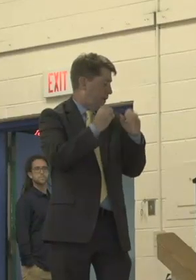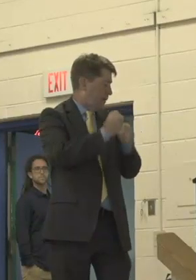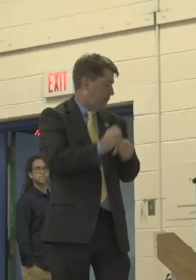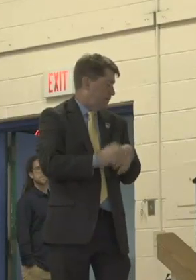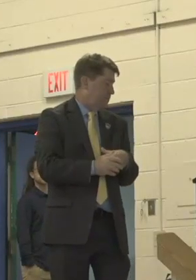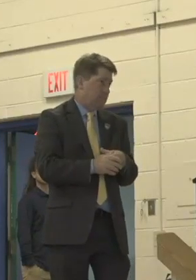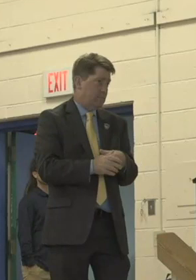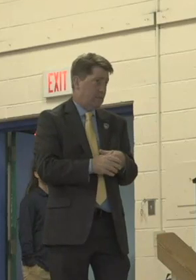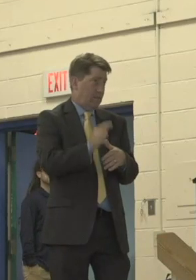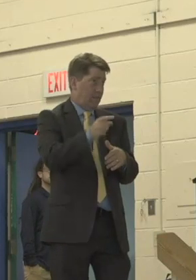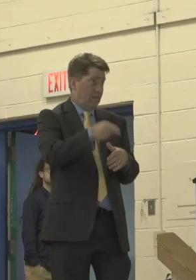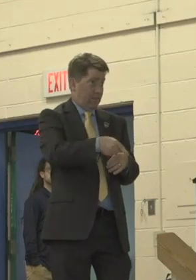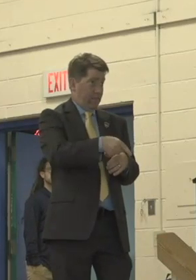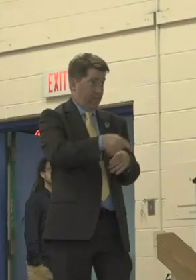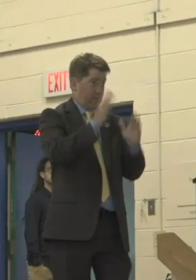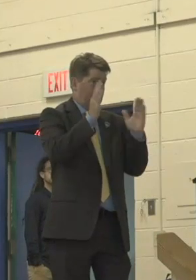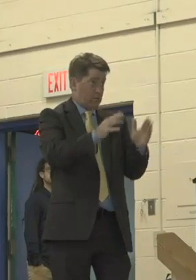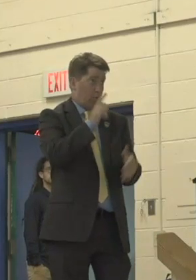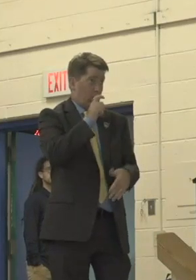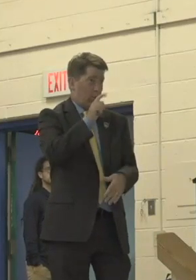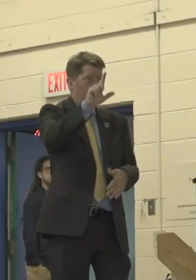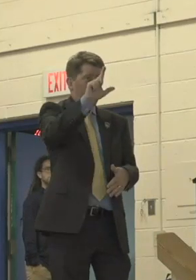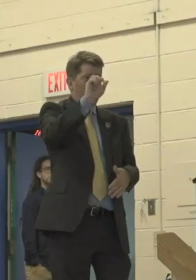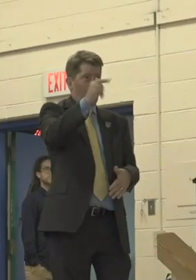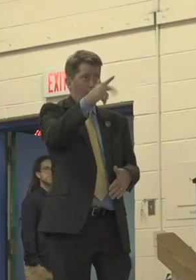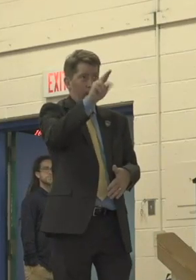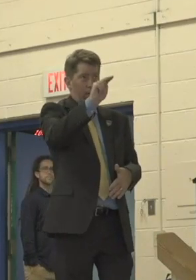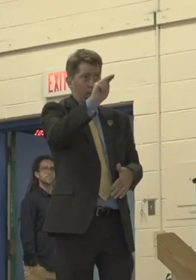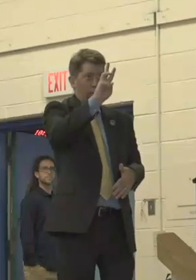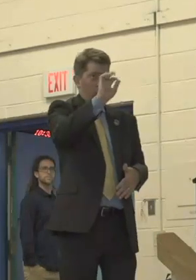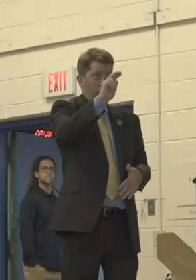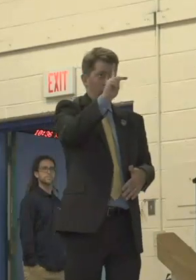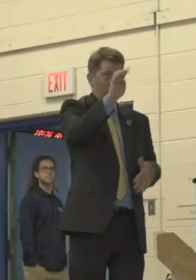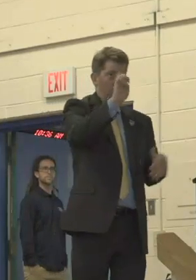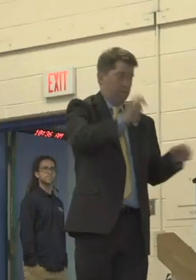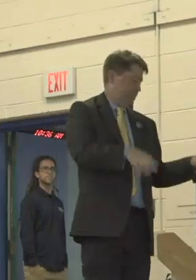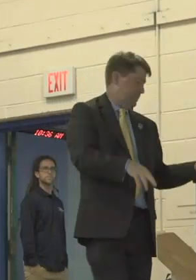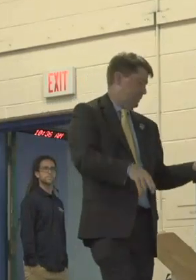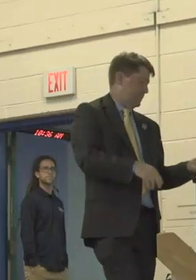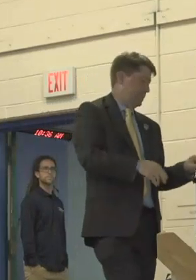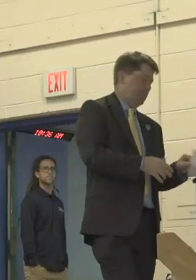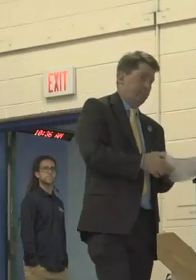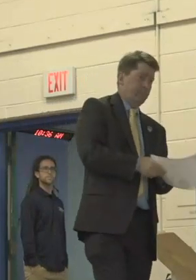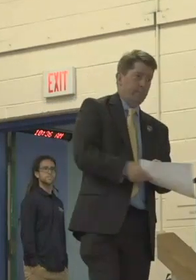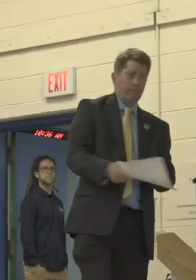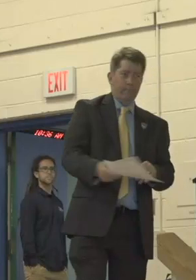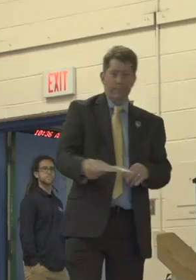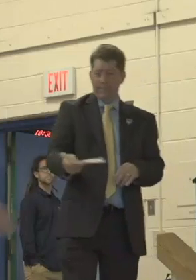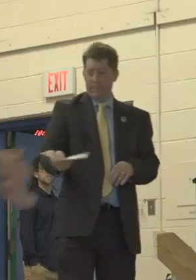in arts, in different modes of arts, and this person is Logan Warkey.